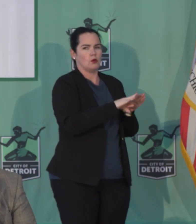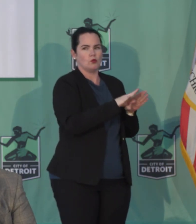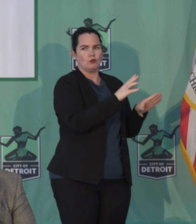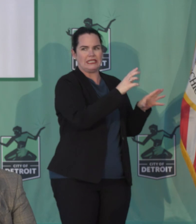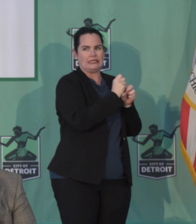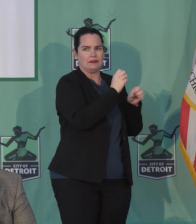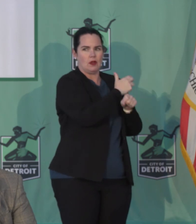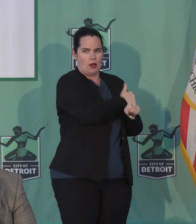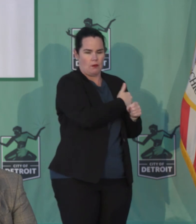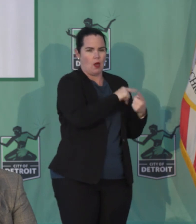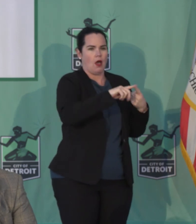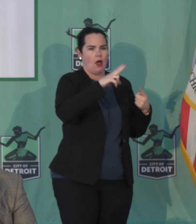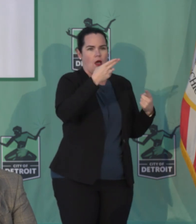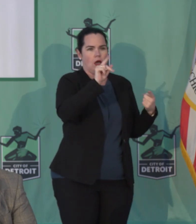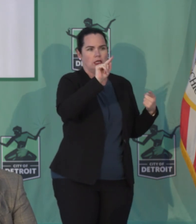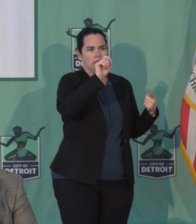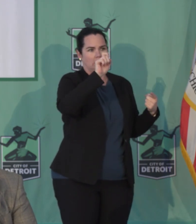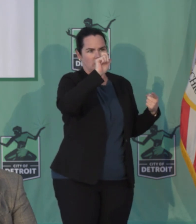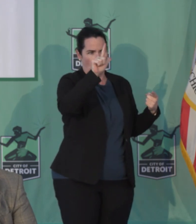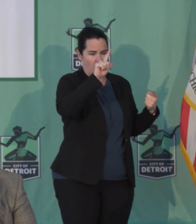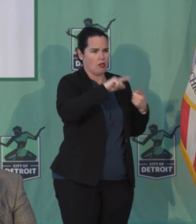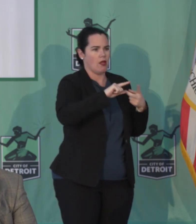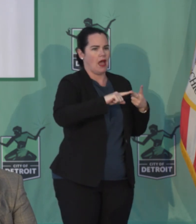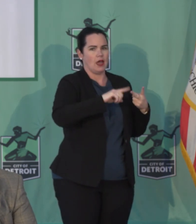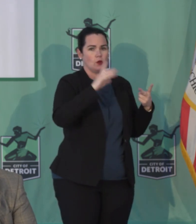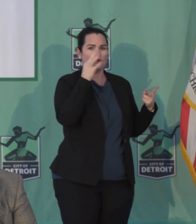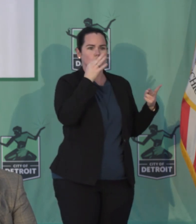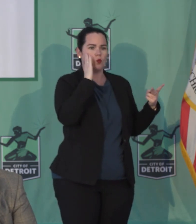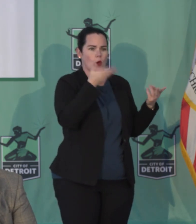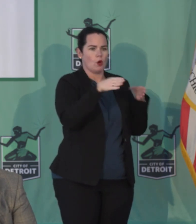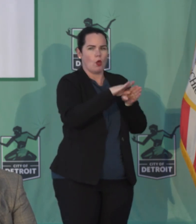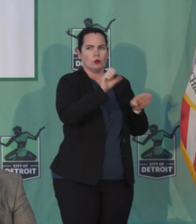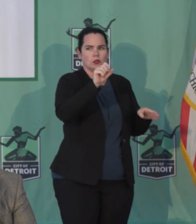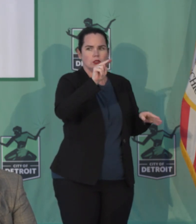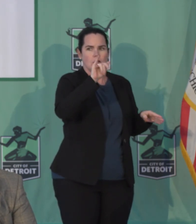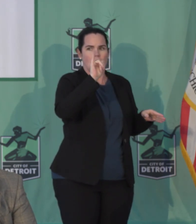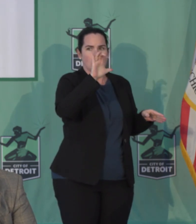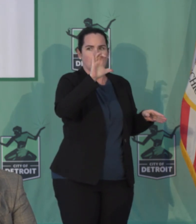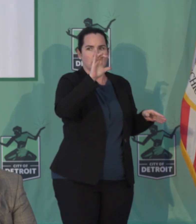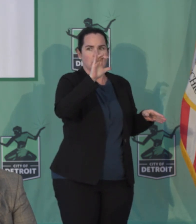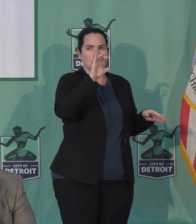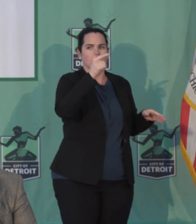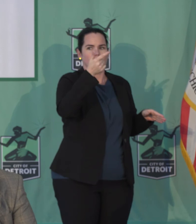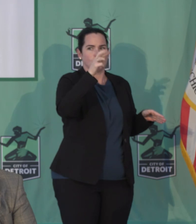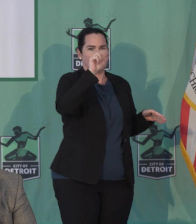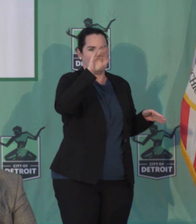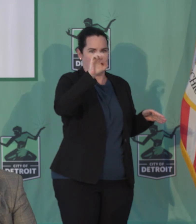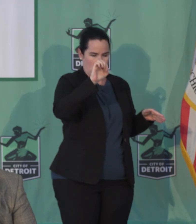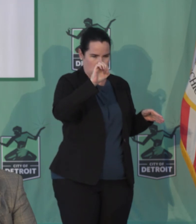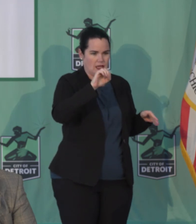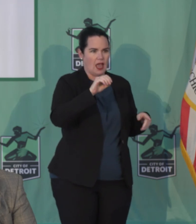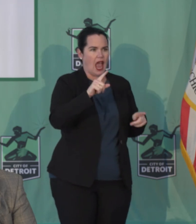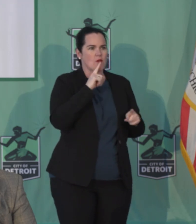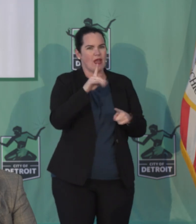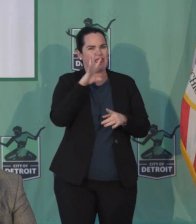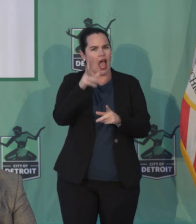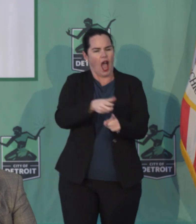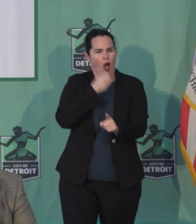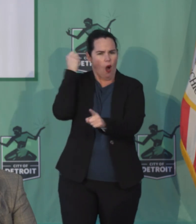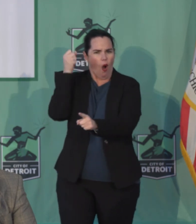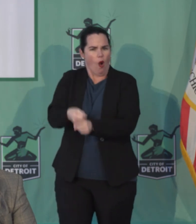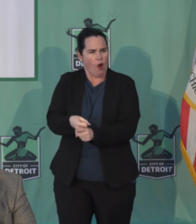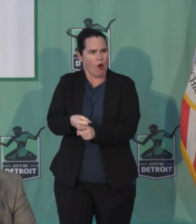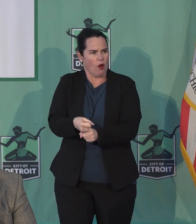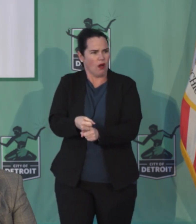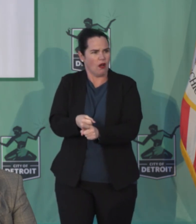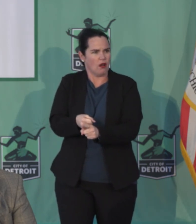Hutzel Hospital, and we're about to close Sinai Grace Hospital, and the disparate health impact on the African American community would have